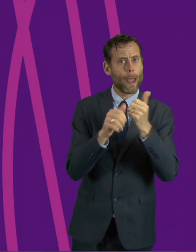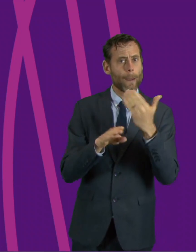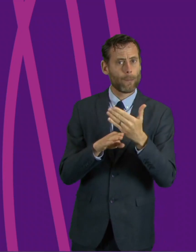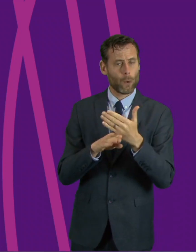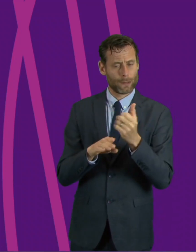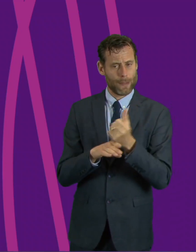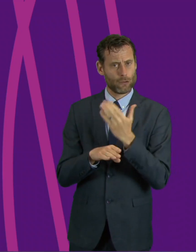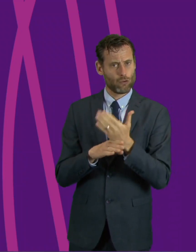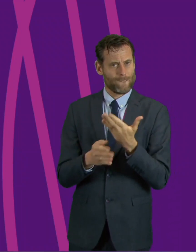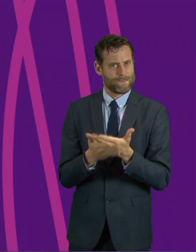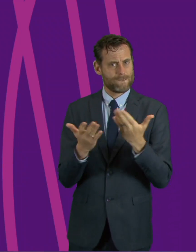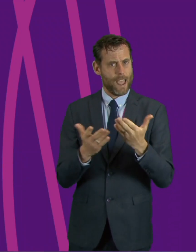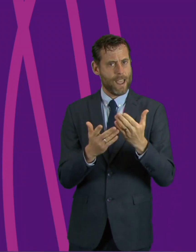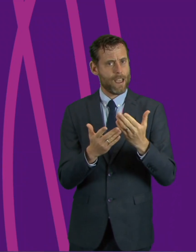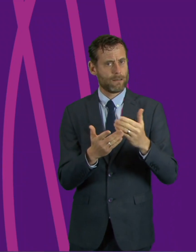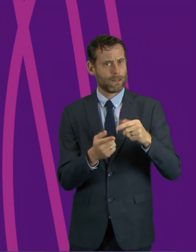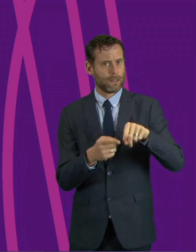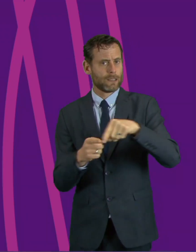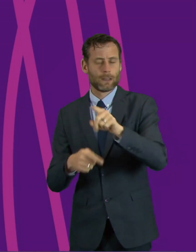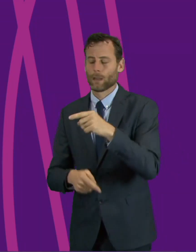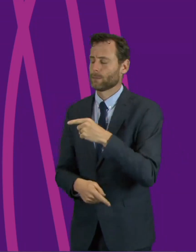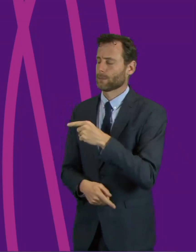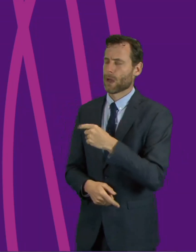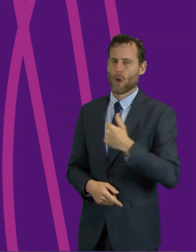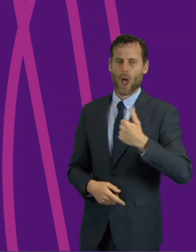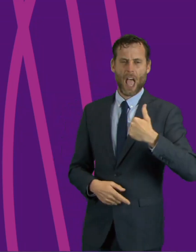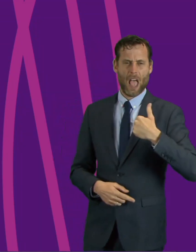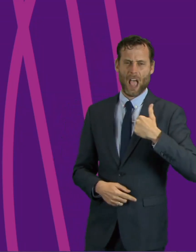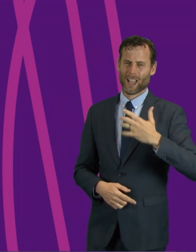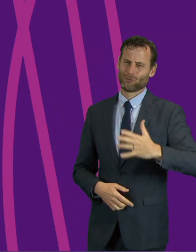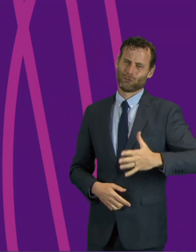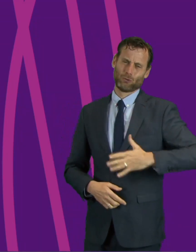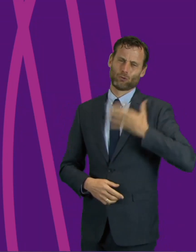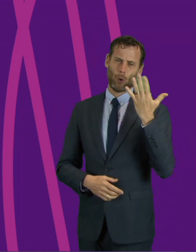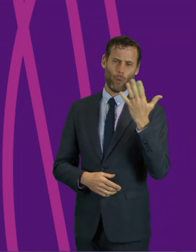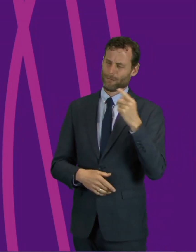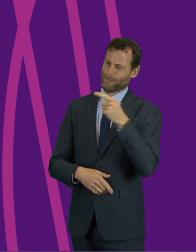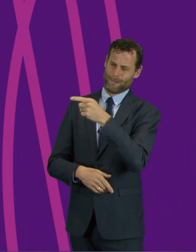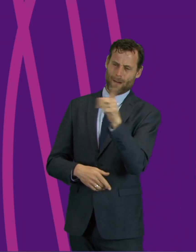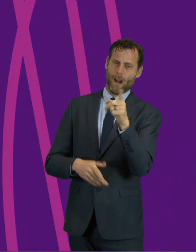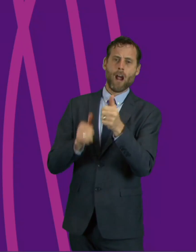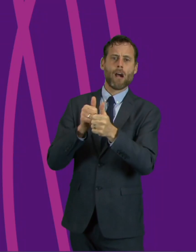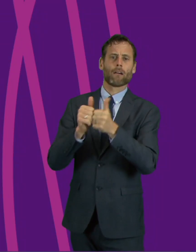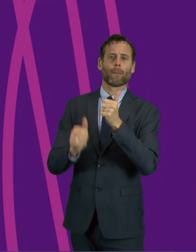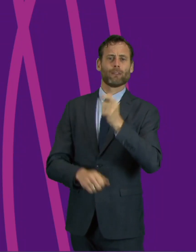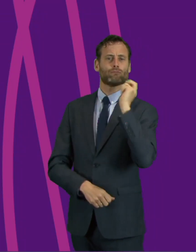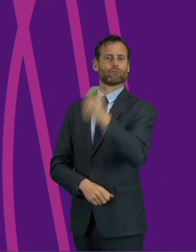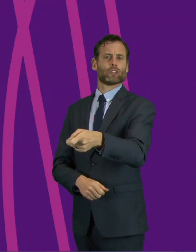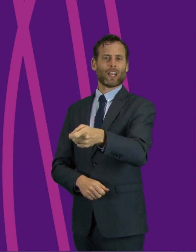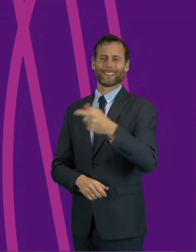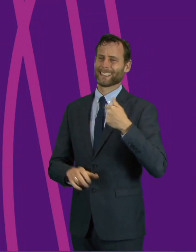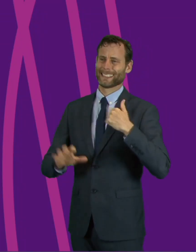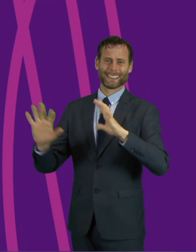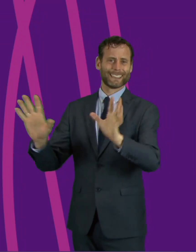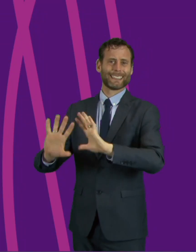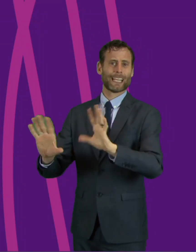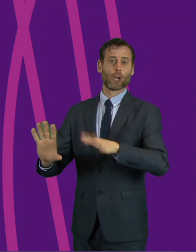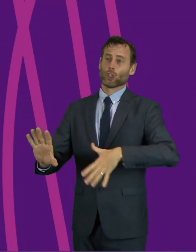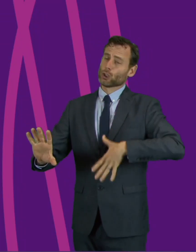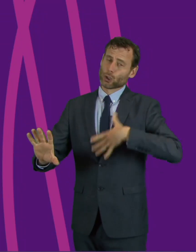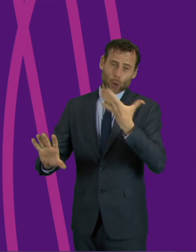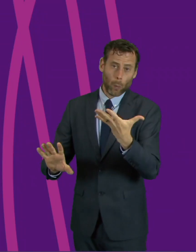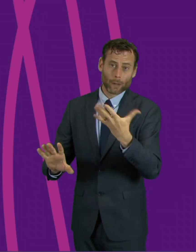don't want companies to make workers redundant if it can in any way be avoided. So my advice to companies generally,